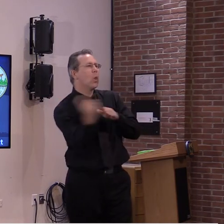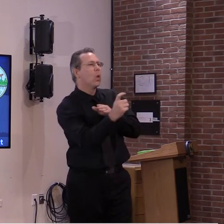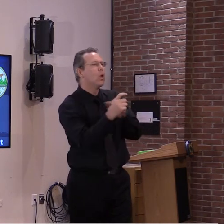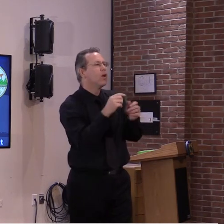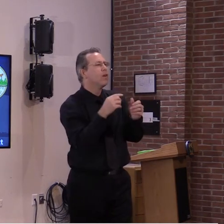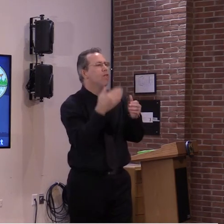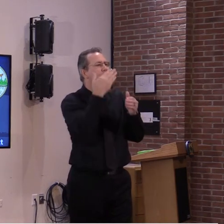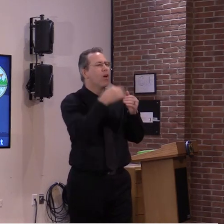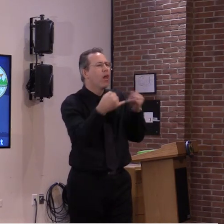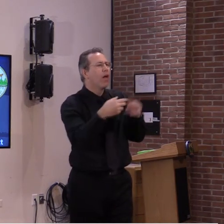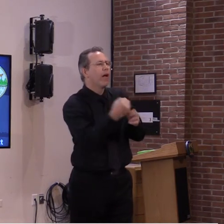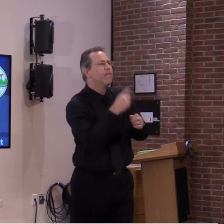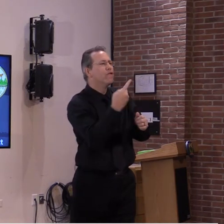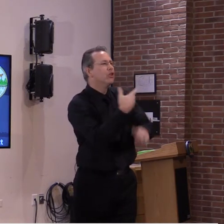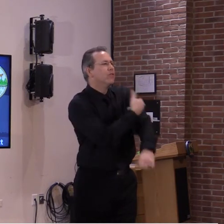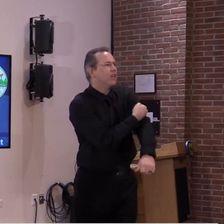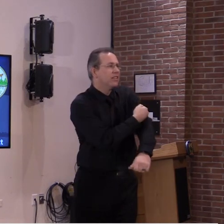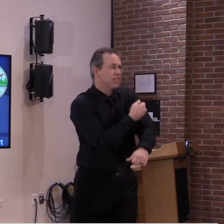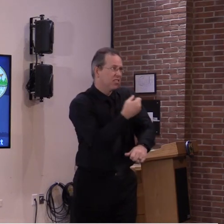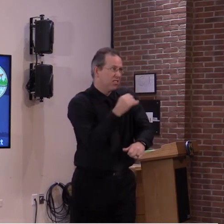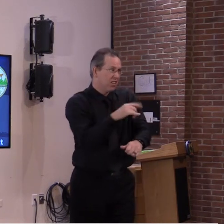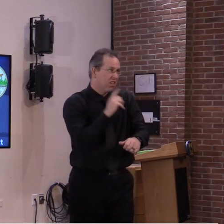point.